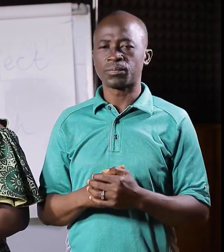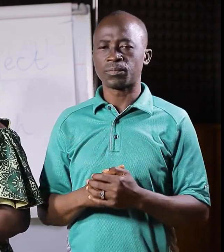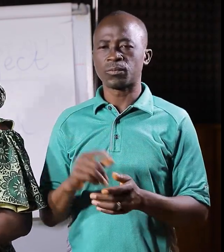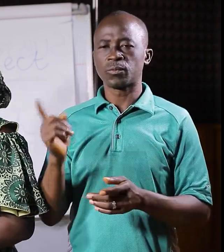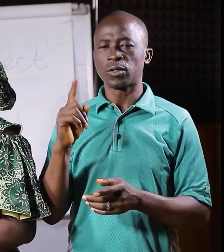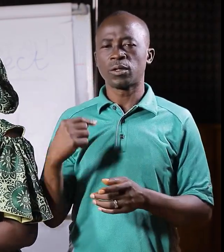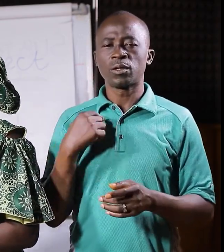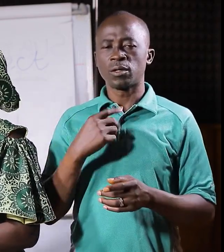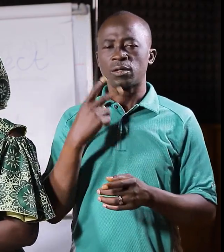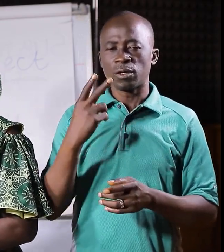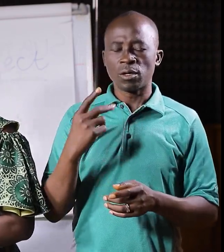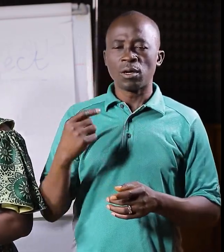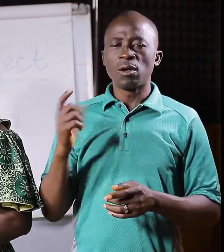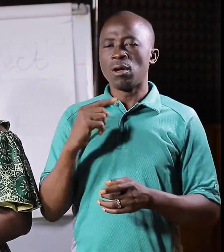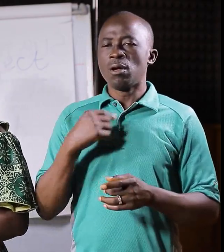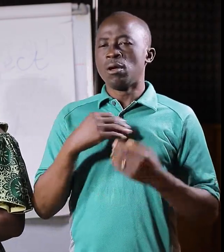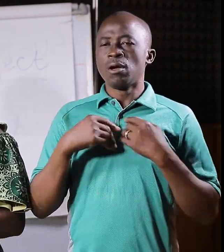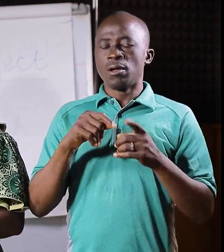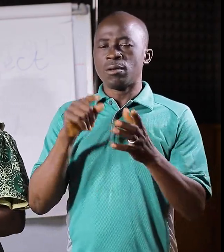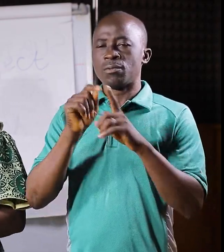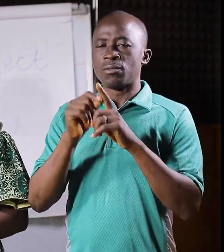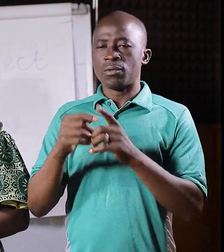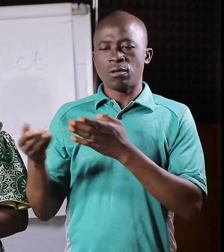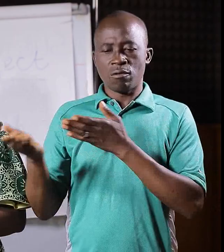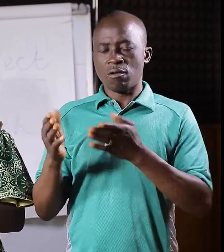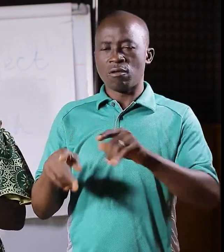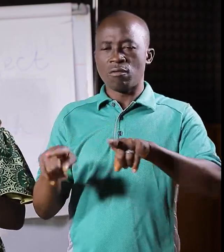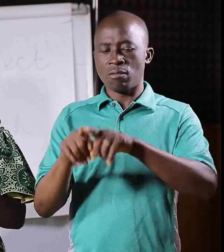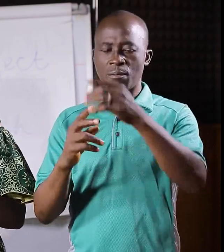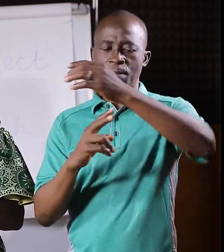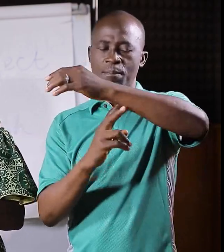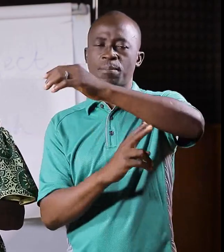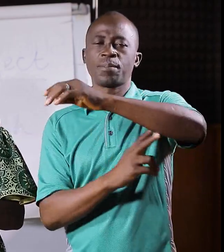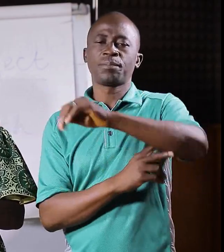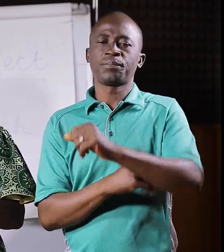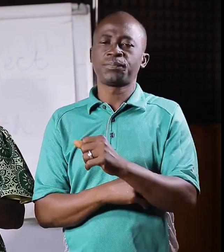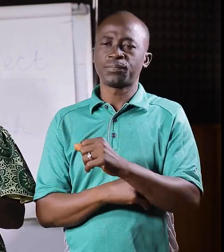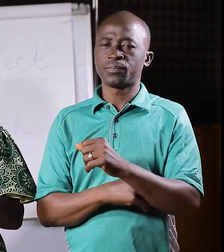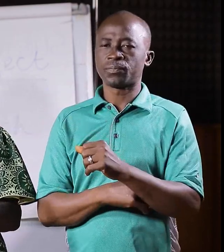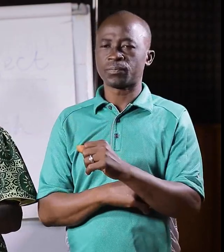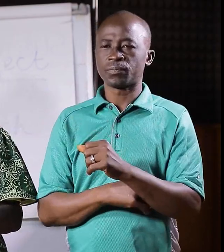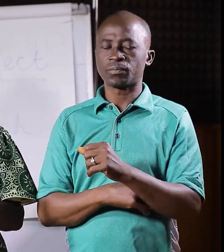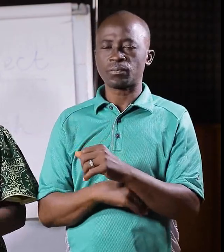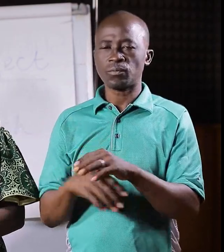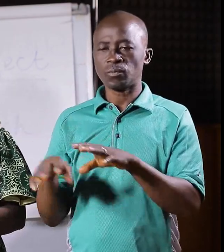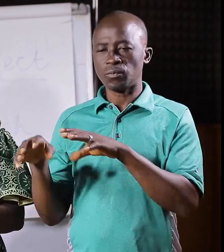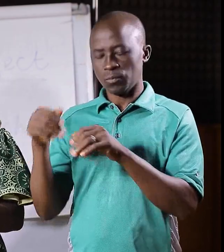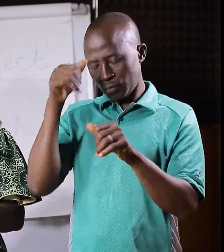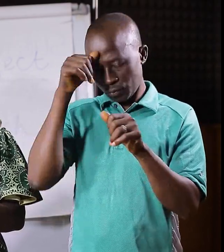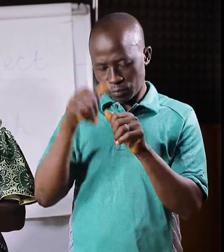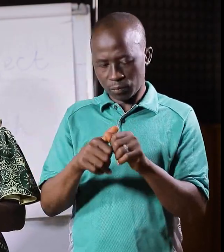we say we have our transition words and phrases, we say they serve as bridges. Just